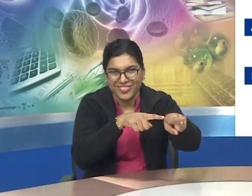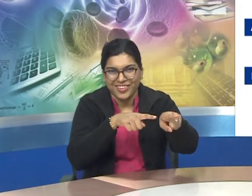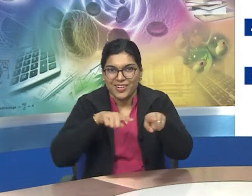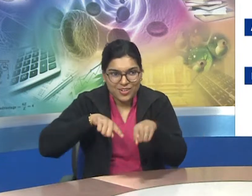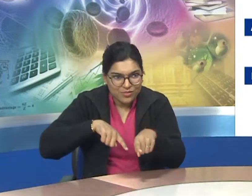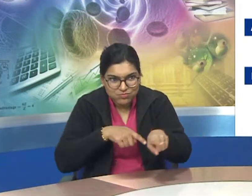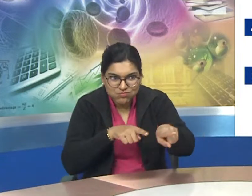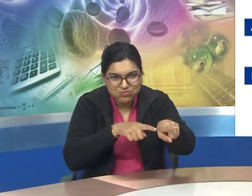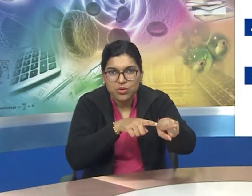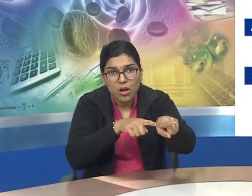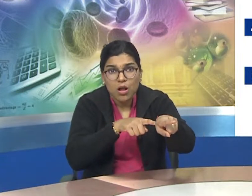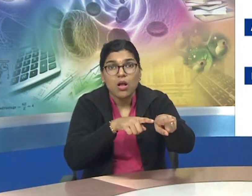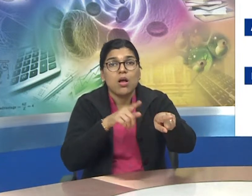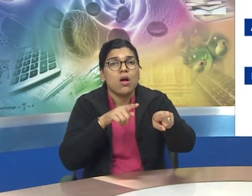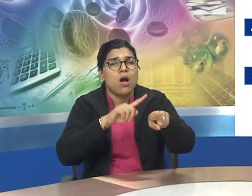We know this is the sentence,